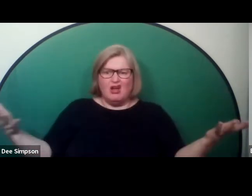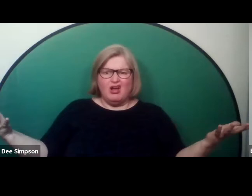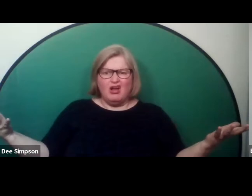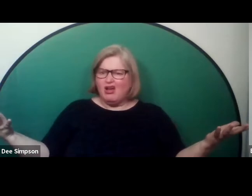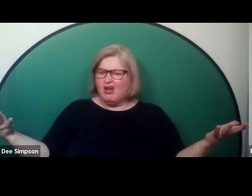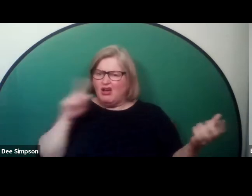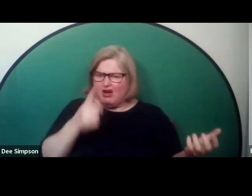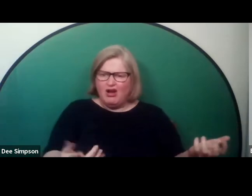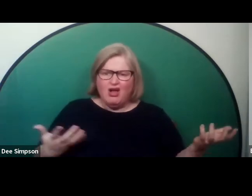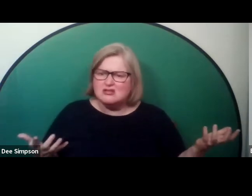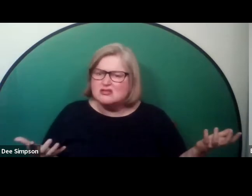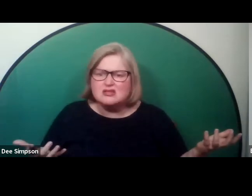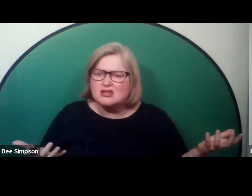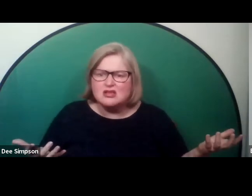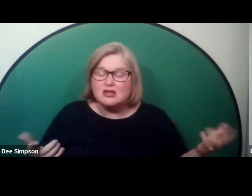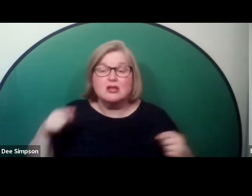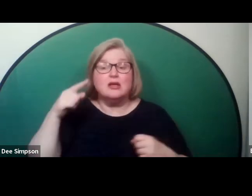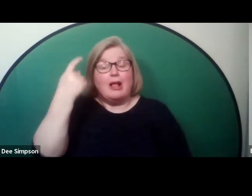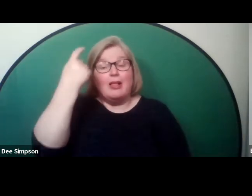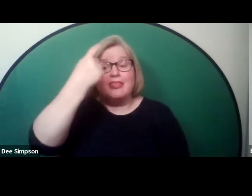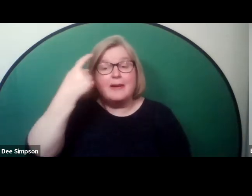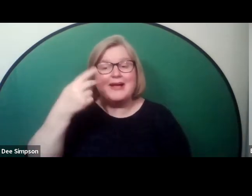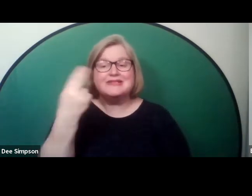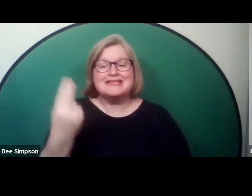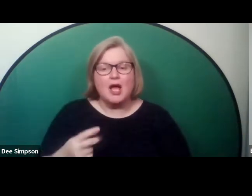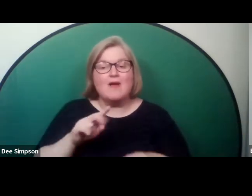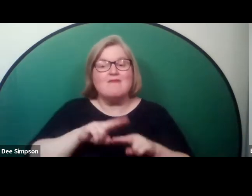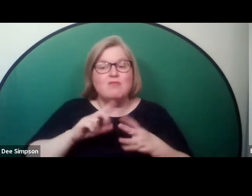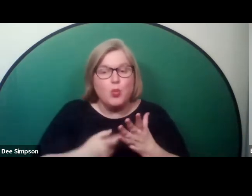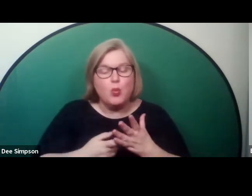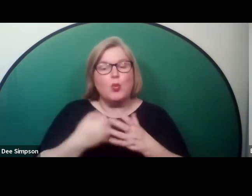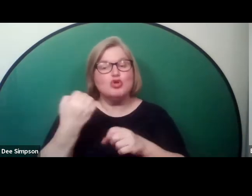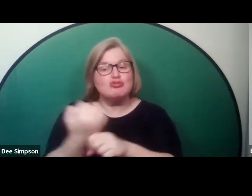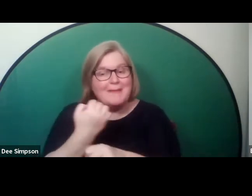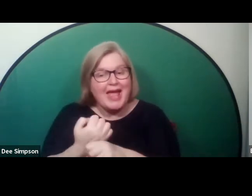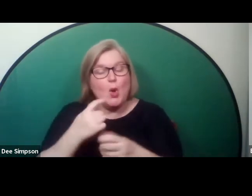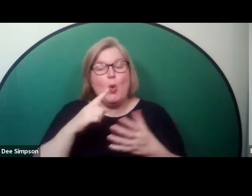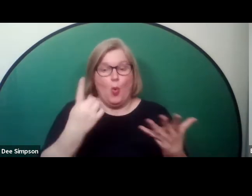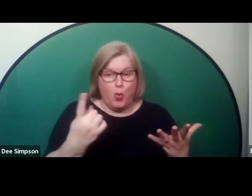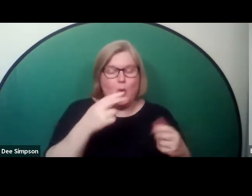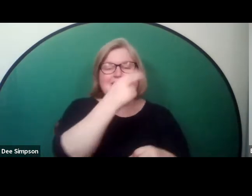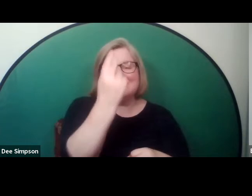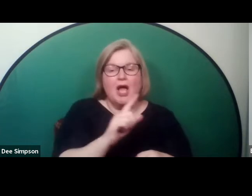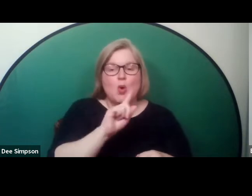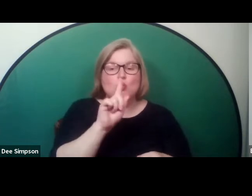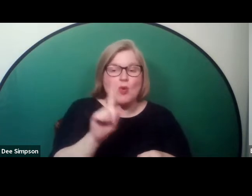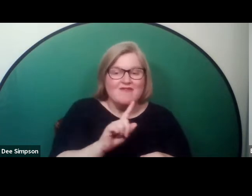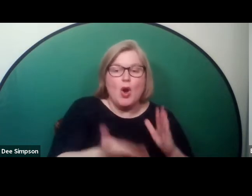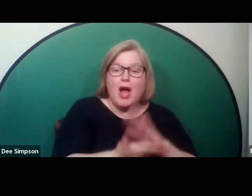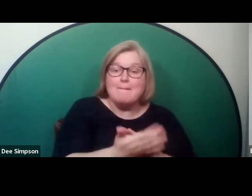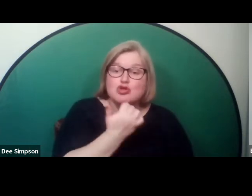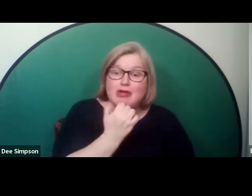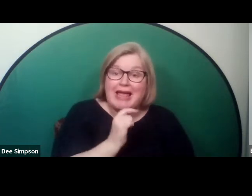quite strong relationships between design for repair and design for upgrade in terms of modularity,